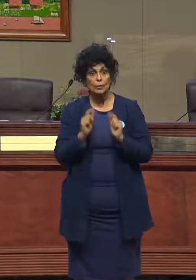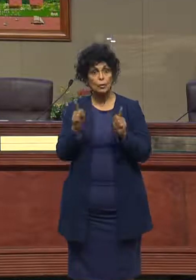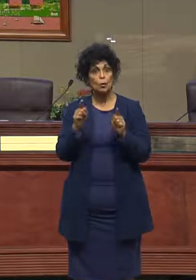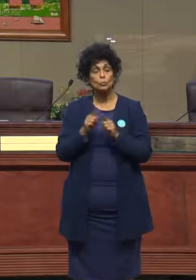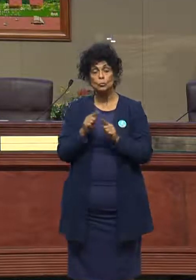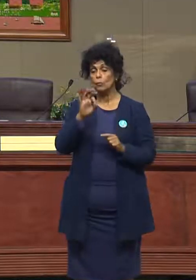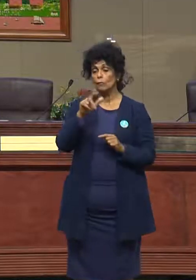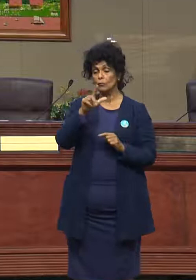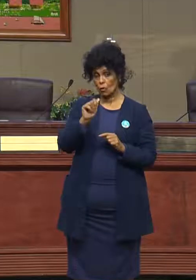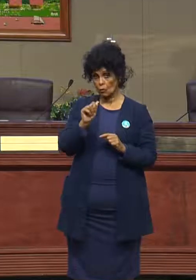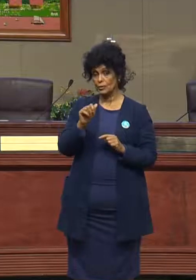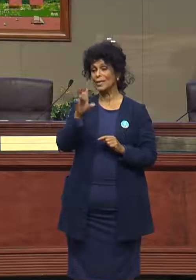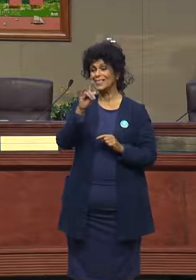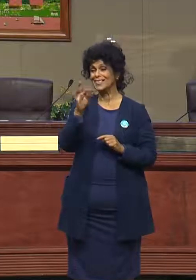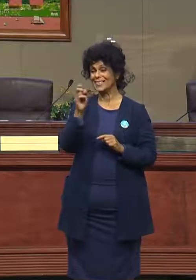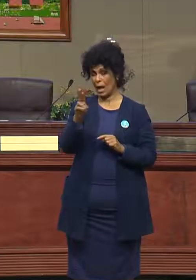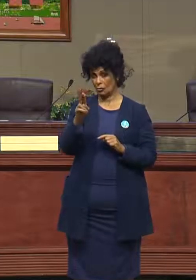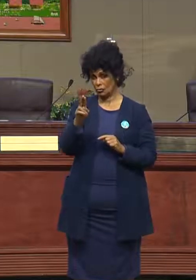FloridaDisaster.org or